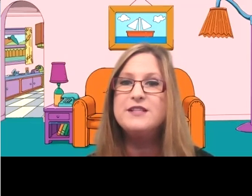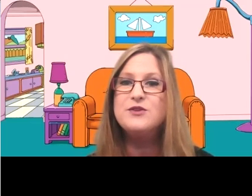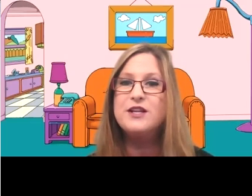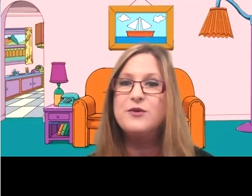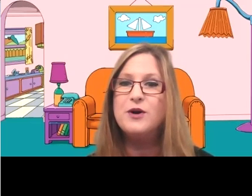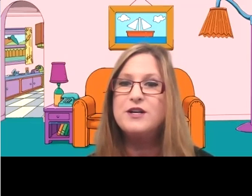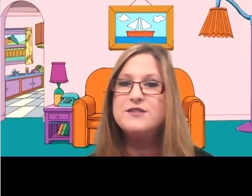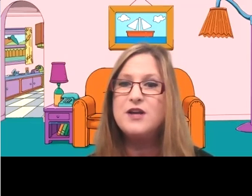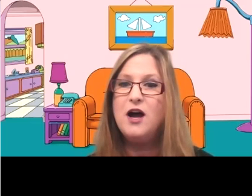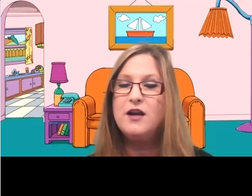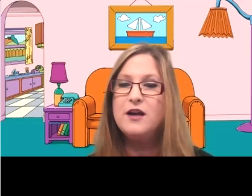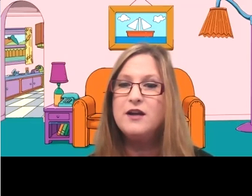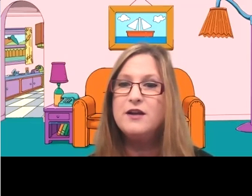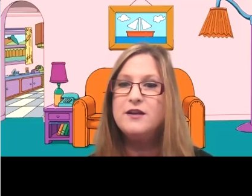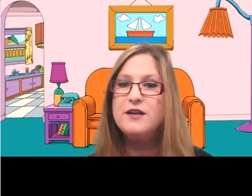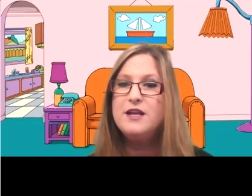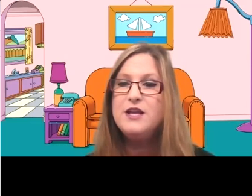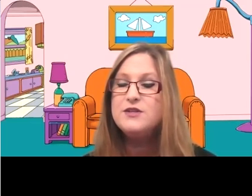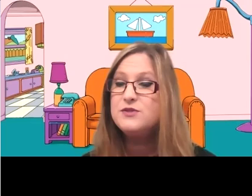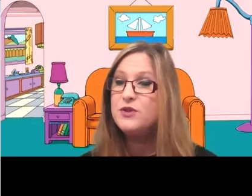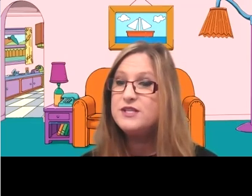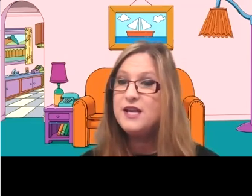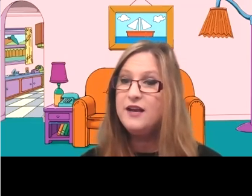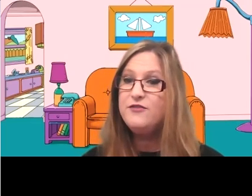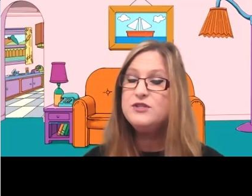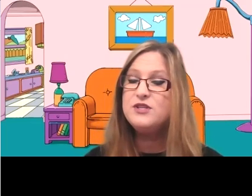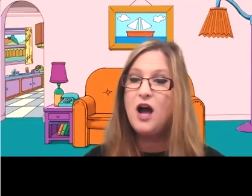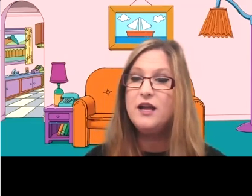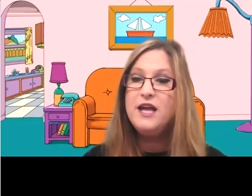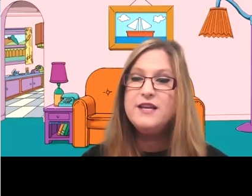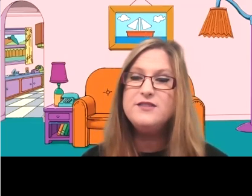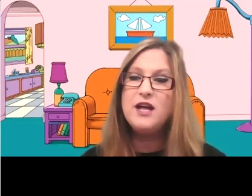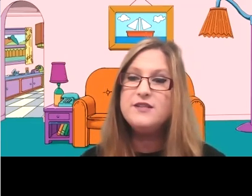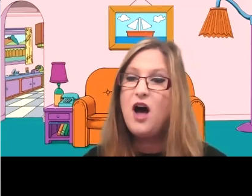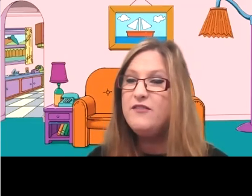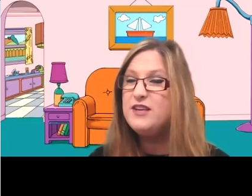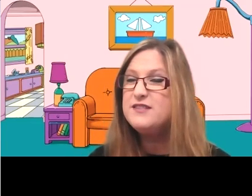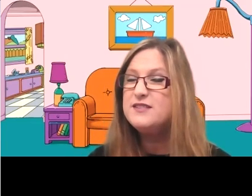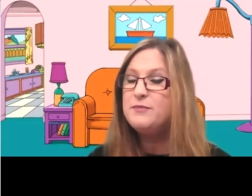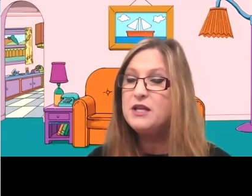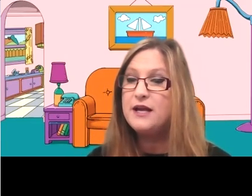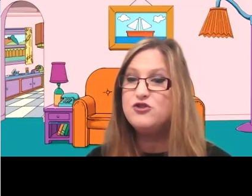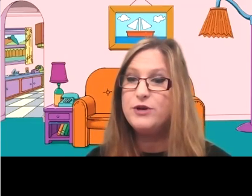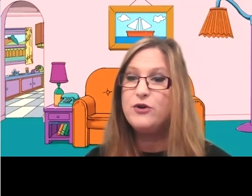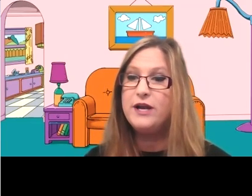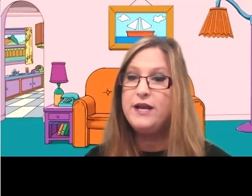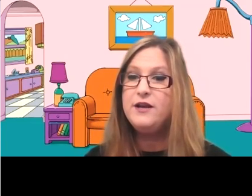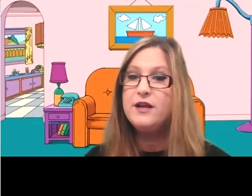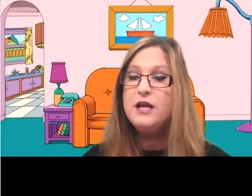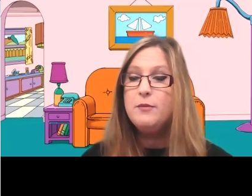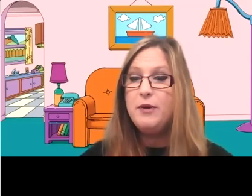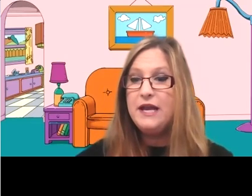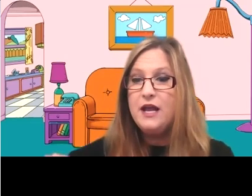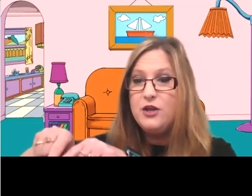So let's look at the word sock. So the sign for sock is not as obvious as something like drink or